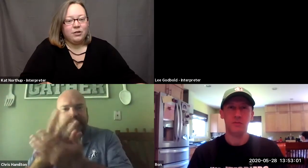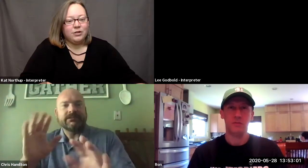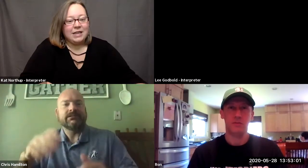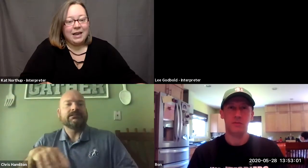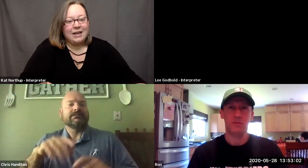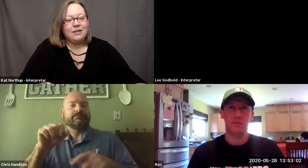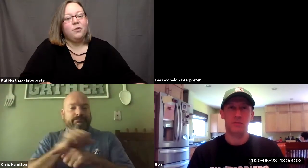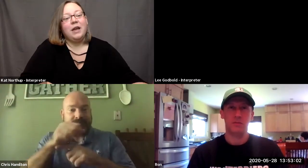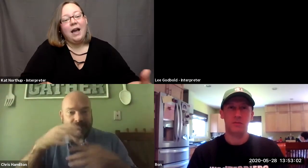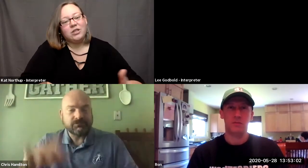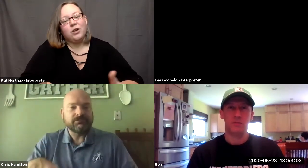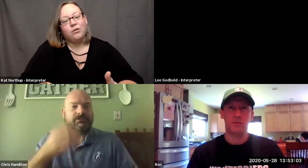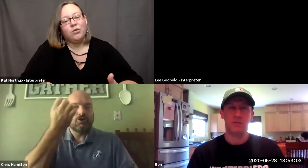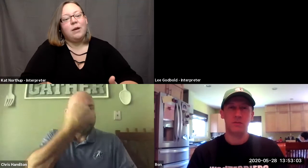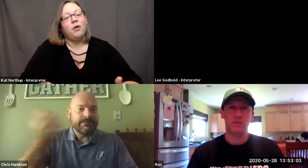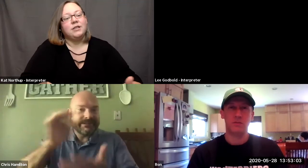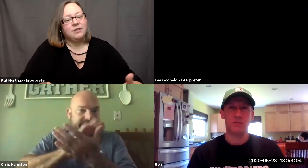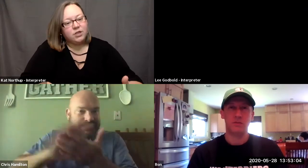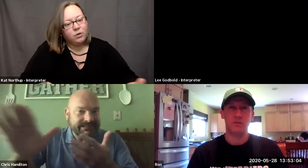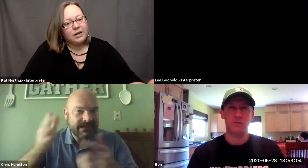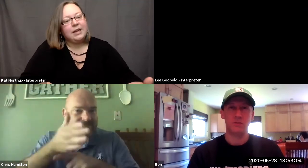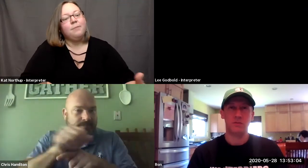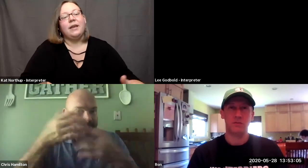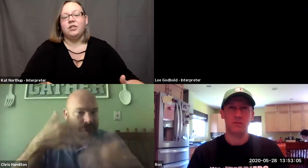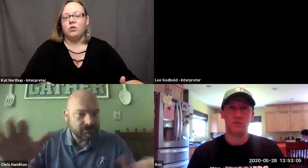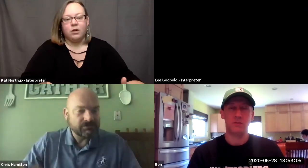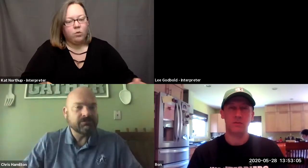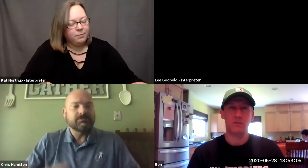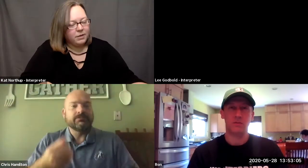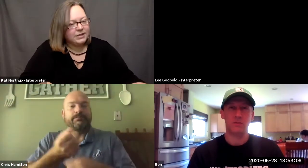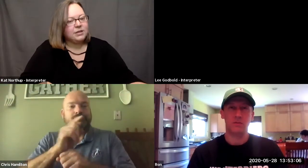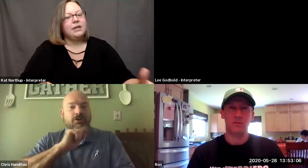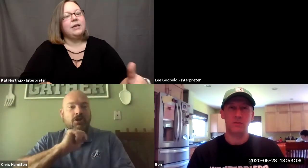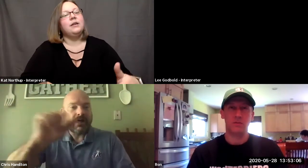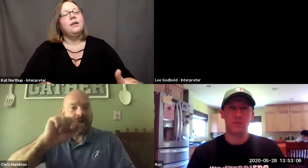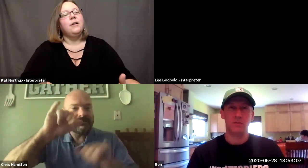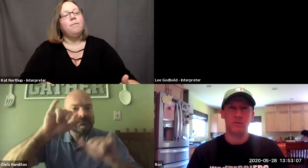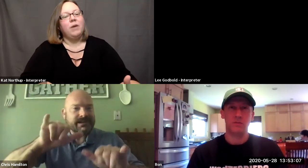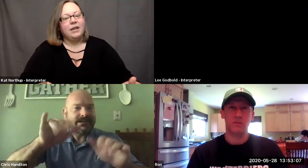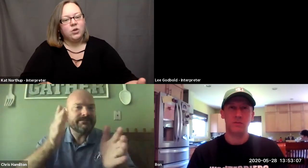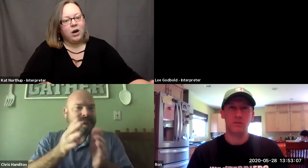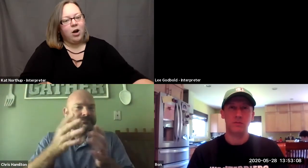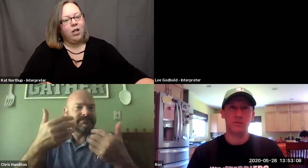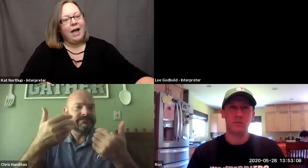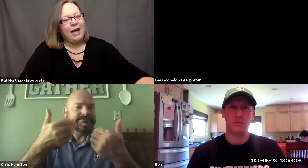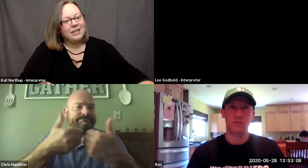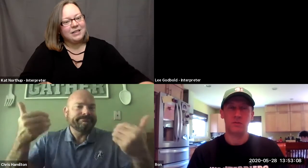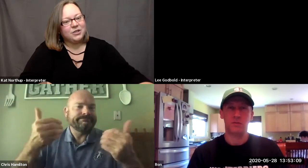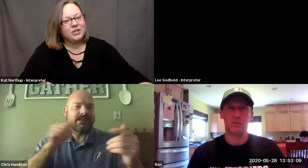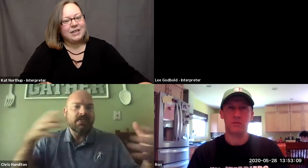regular day. We have to go through that process of screening, making sure equipment is clean, making sure all athletes are